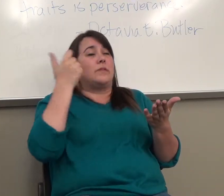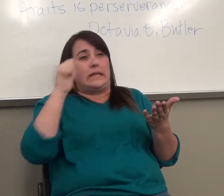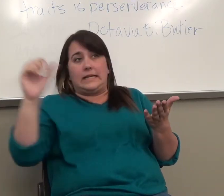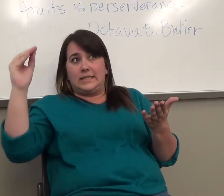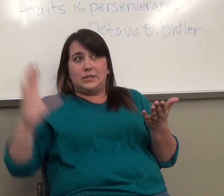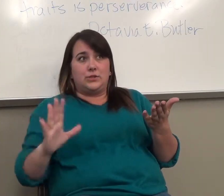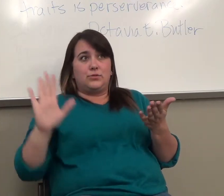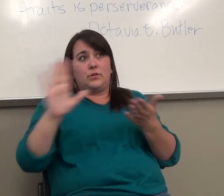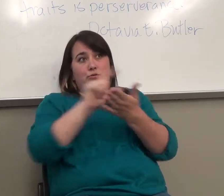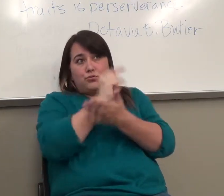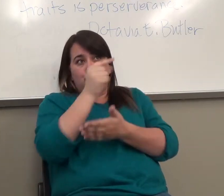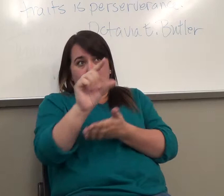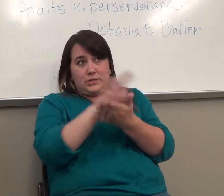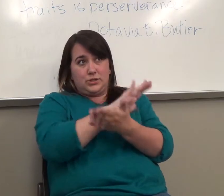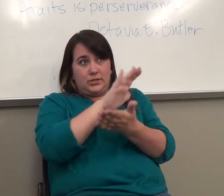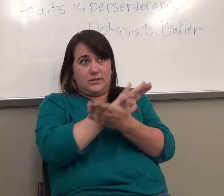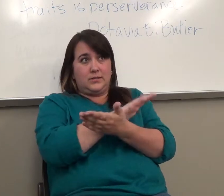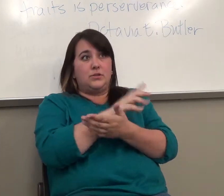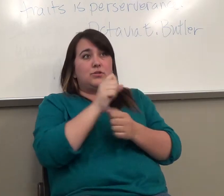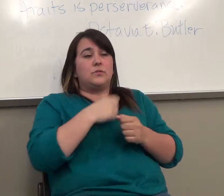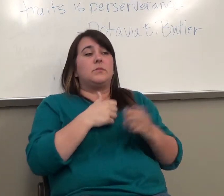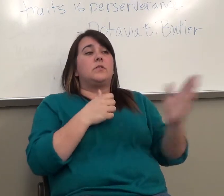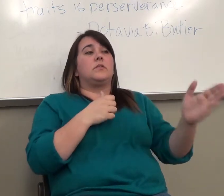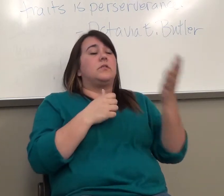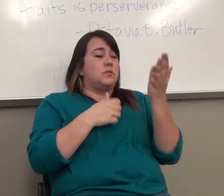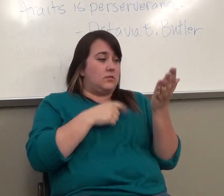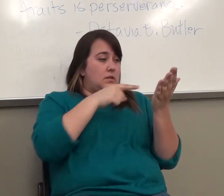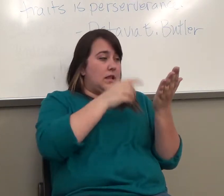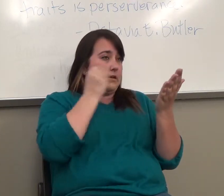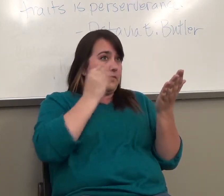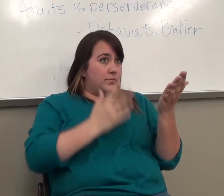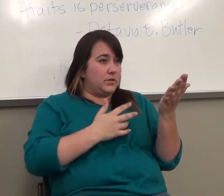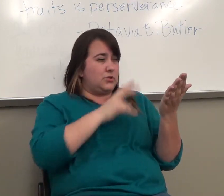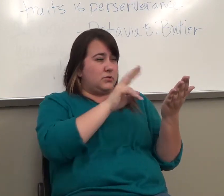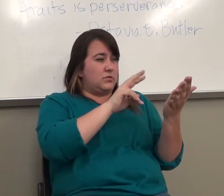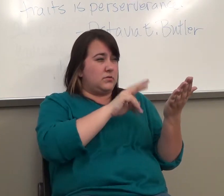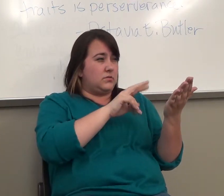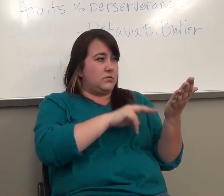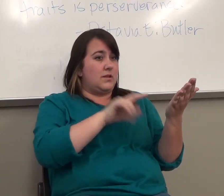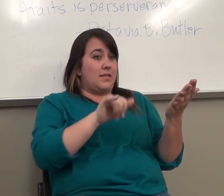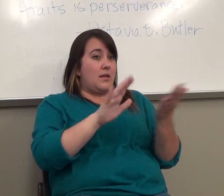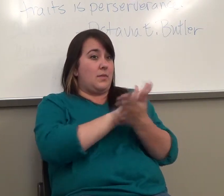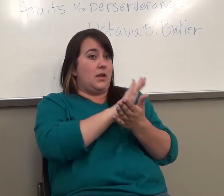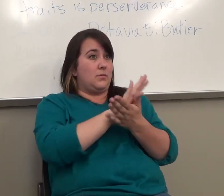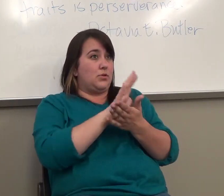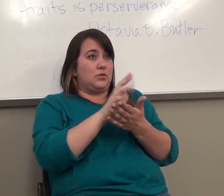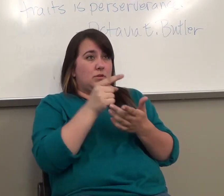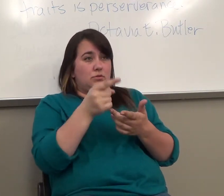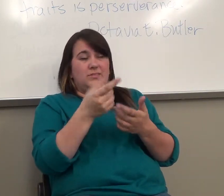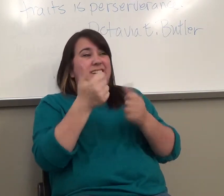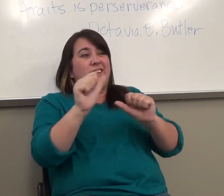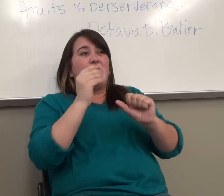sheet, you should be able to take the information on the green sheet, take the papers you've gotten back, and figure your own